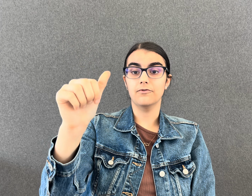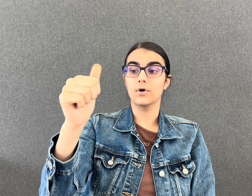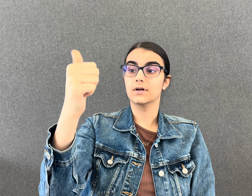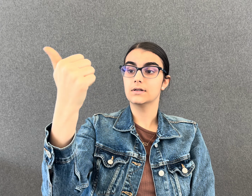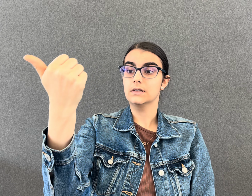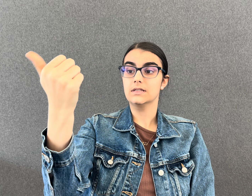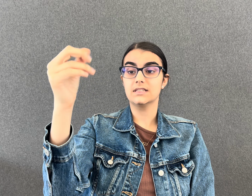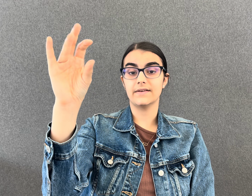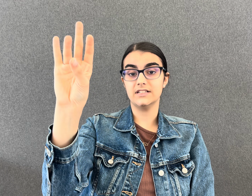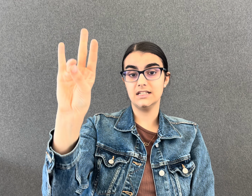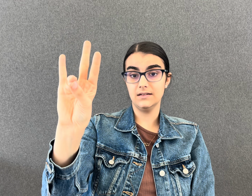for 17,